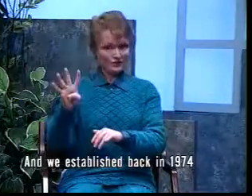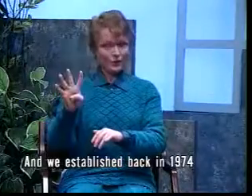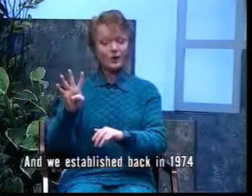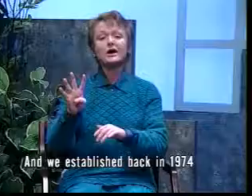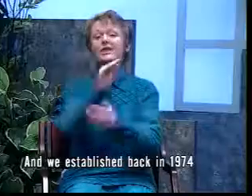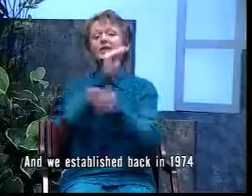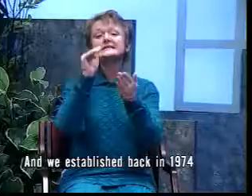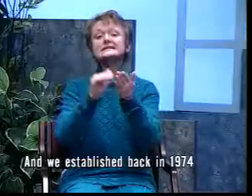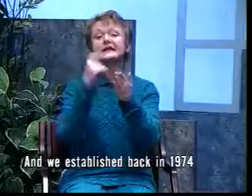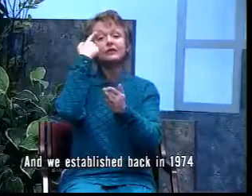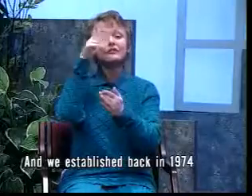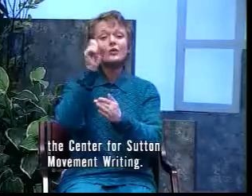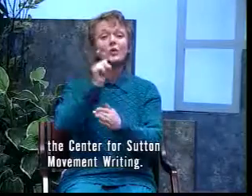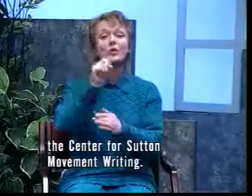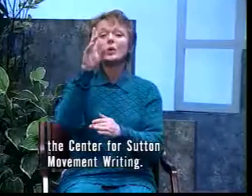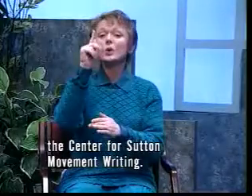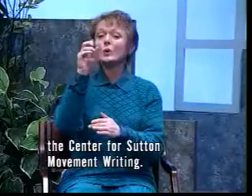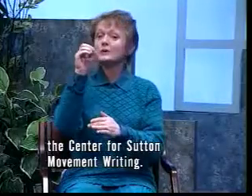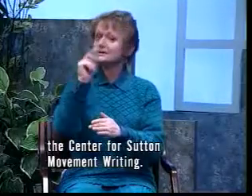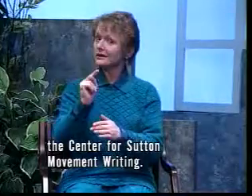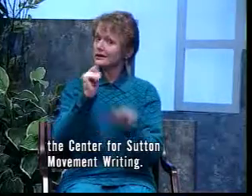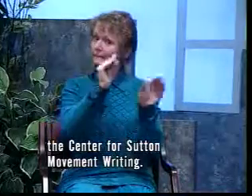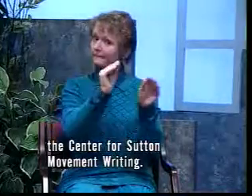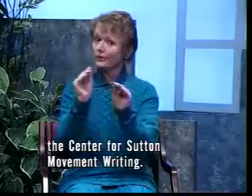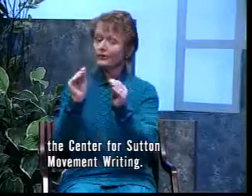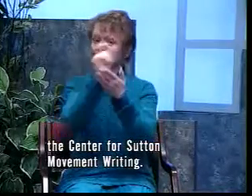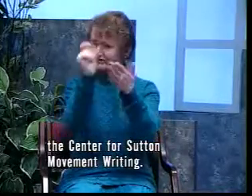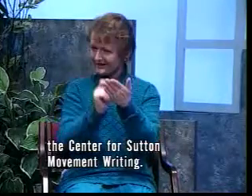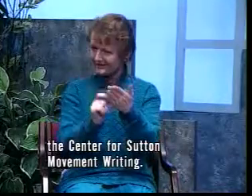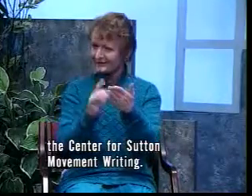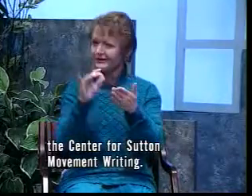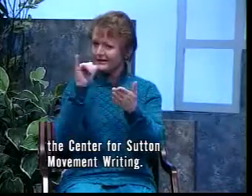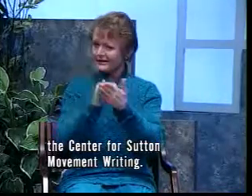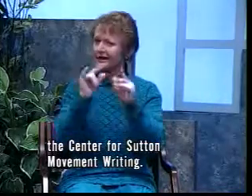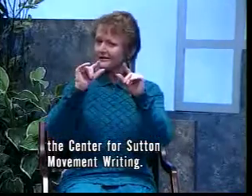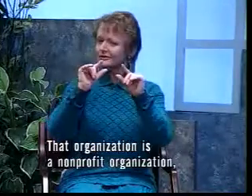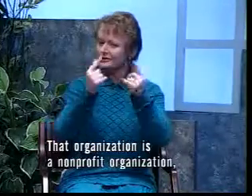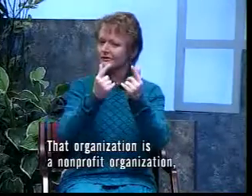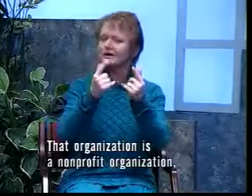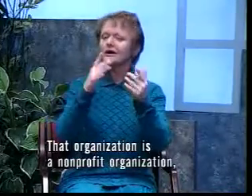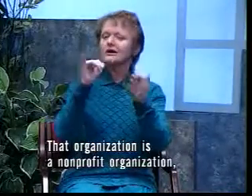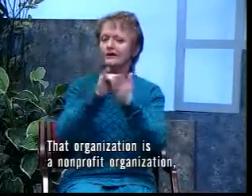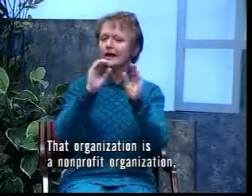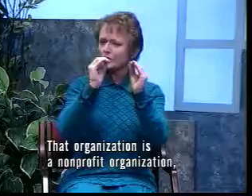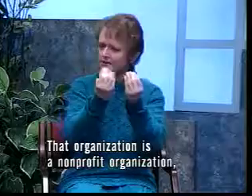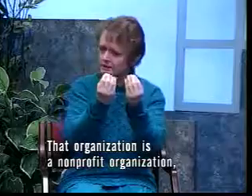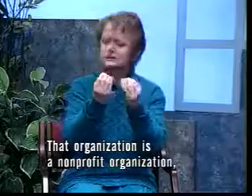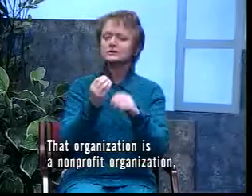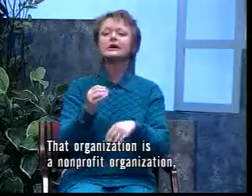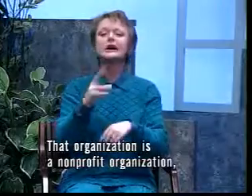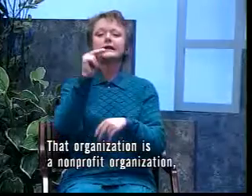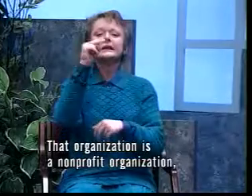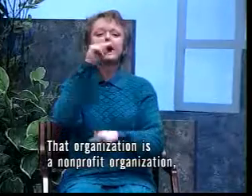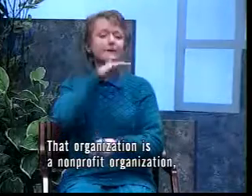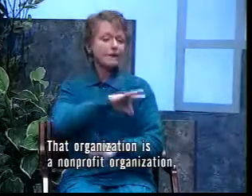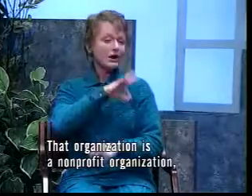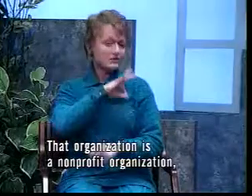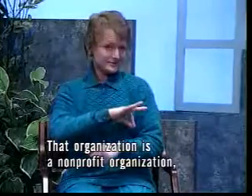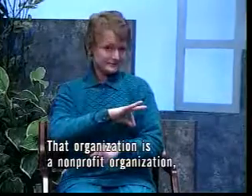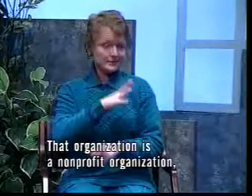in 1974 the Center for Sutton Movement Writing. That organization is a non-profit